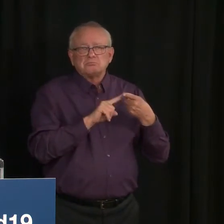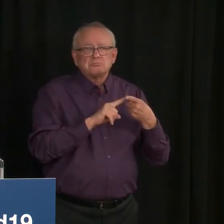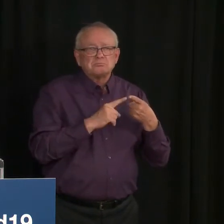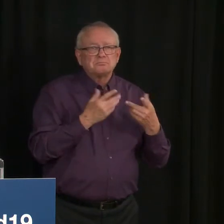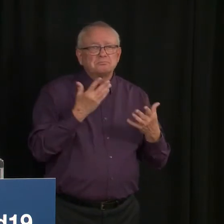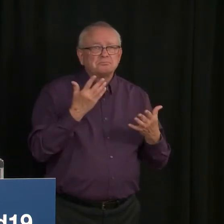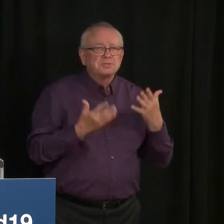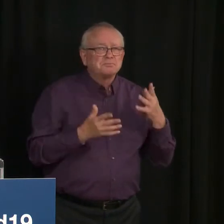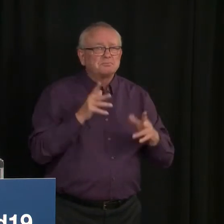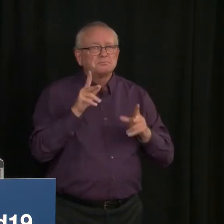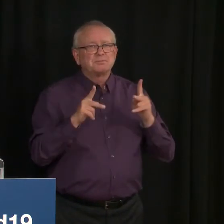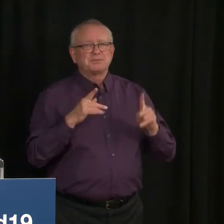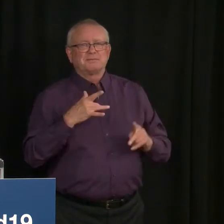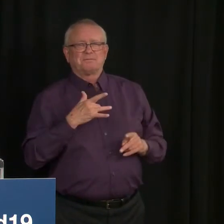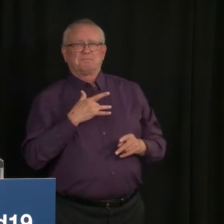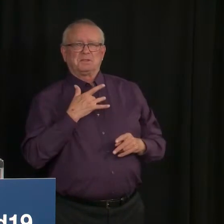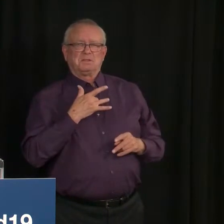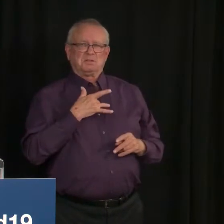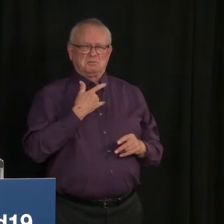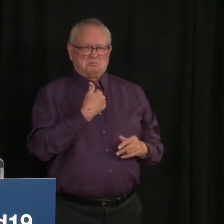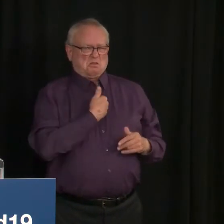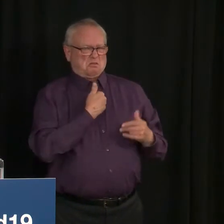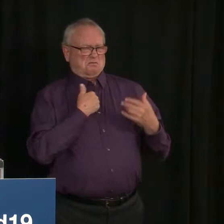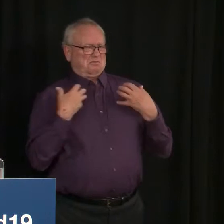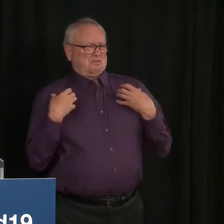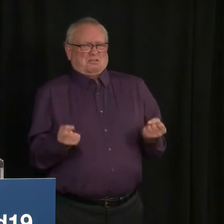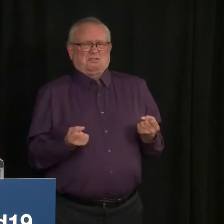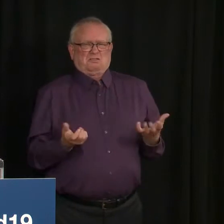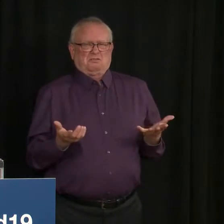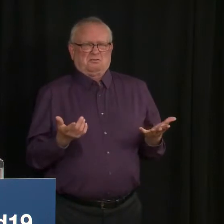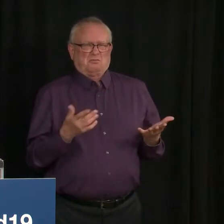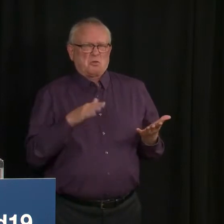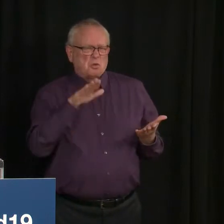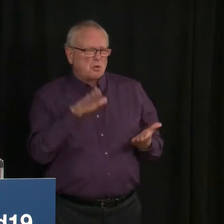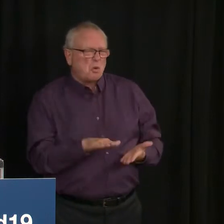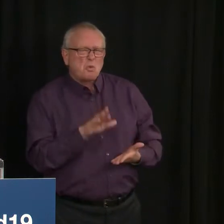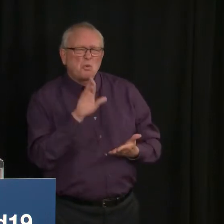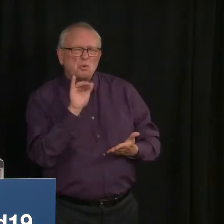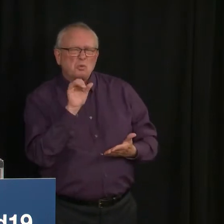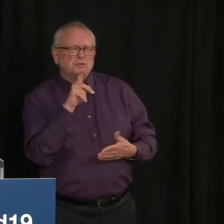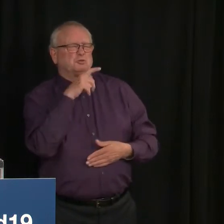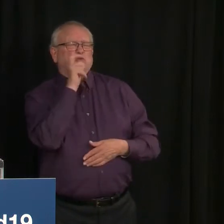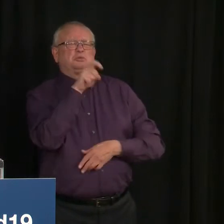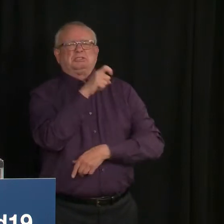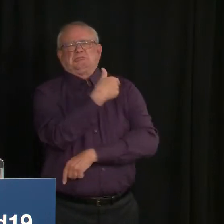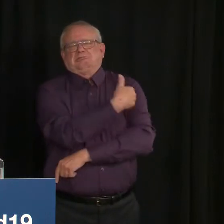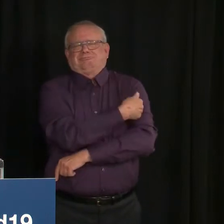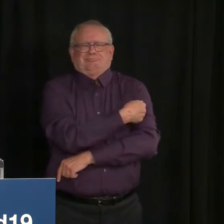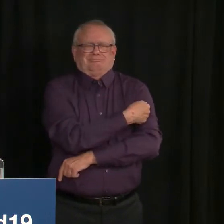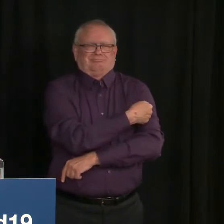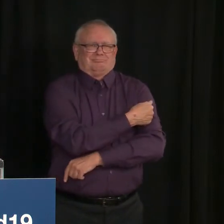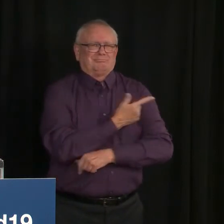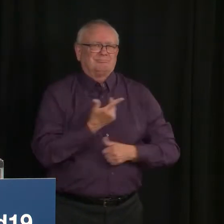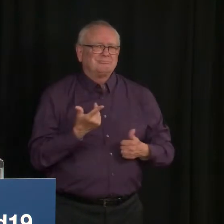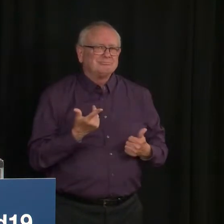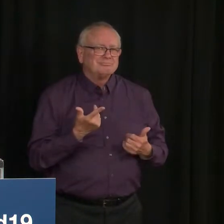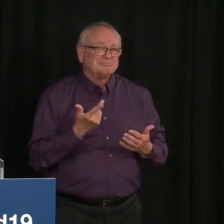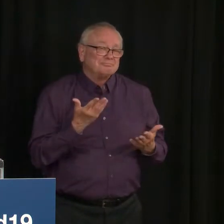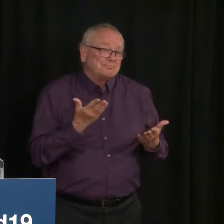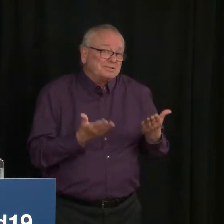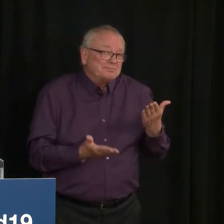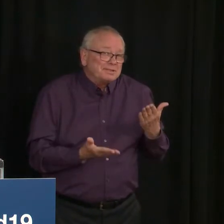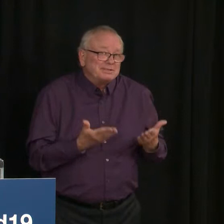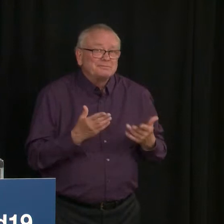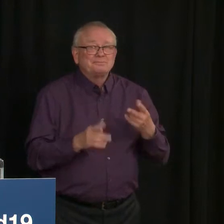they personally maybe aren't at risk, so don't necessarily see the importance of going to get a vaccine, or perhaps it hasn't been convenient for